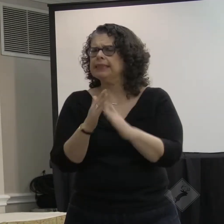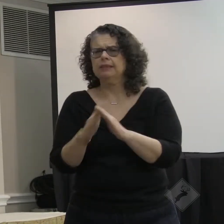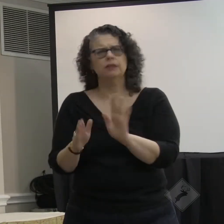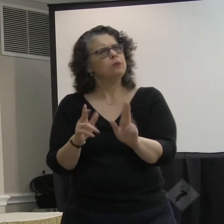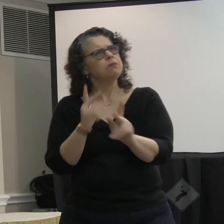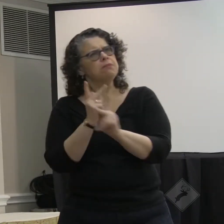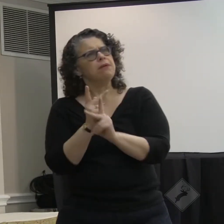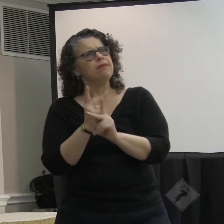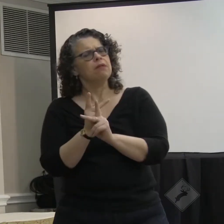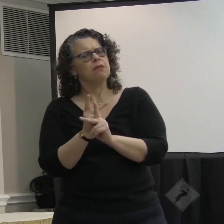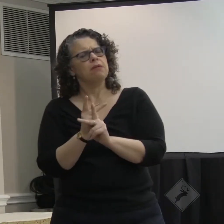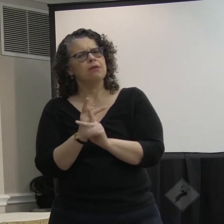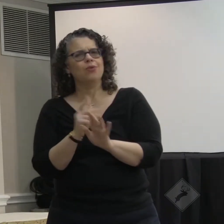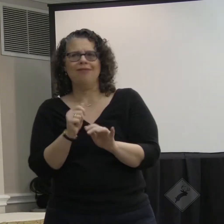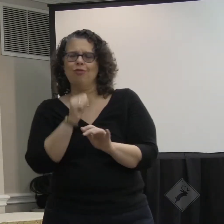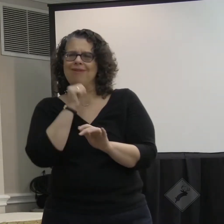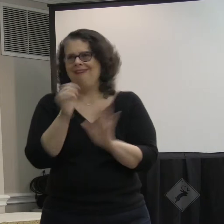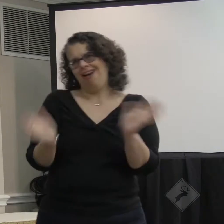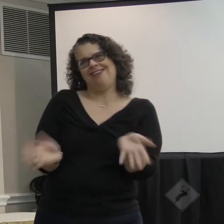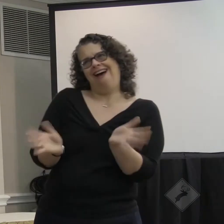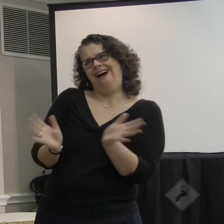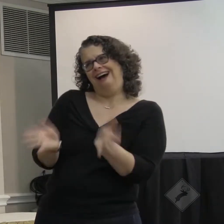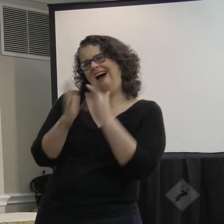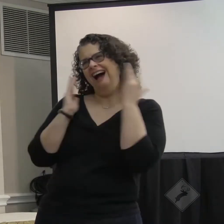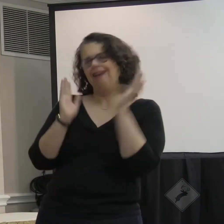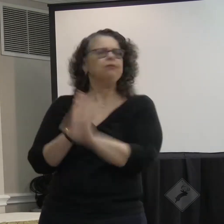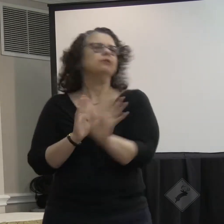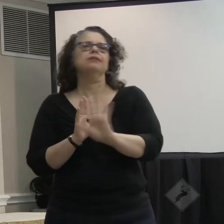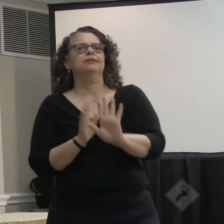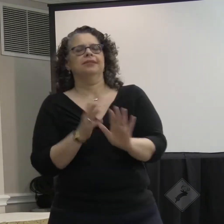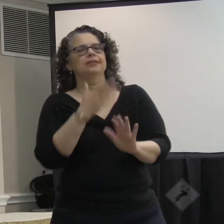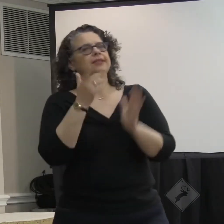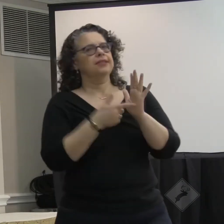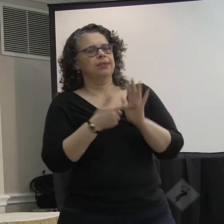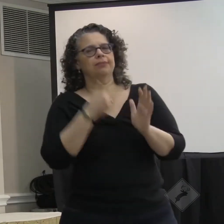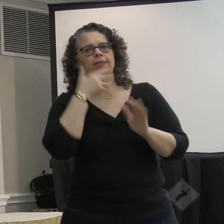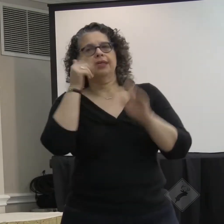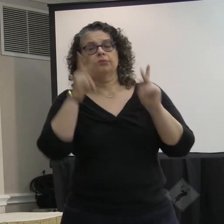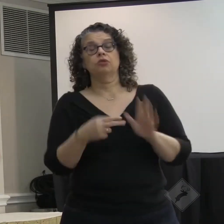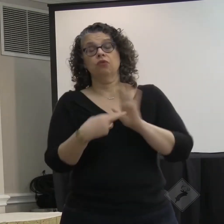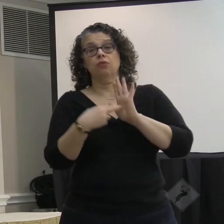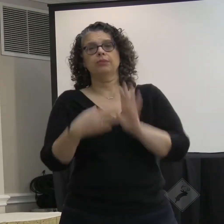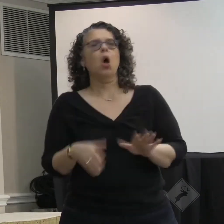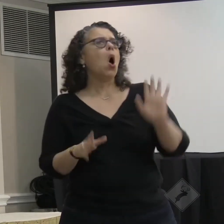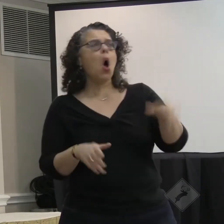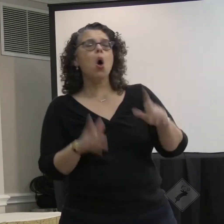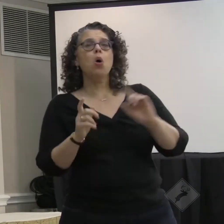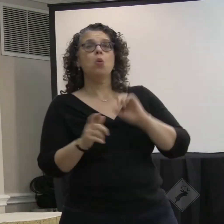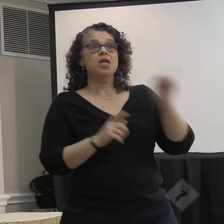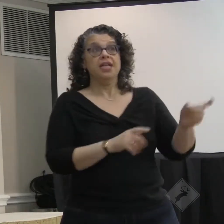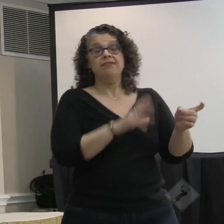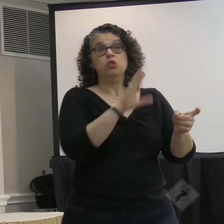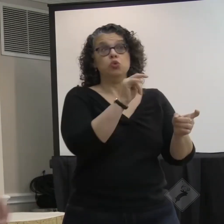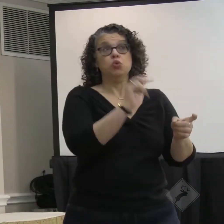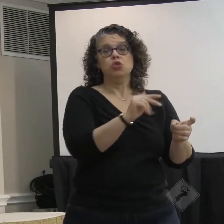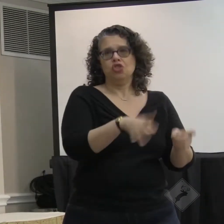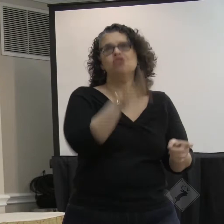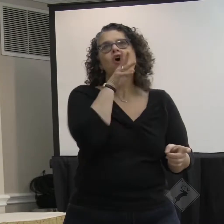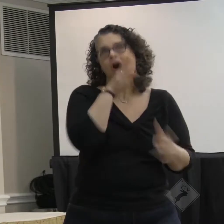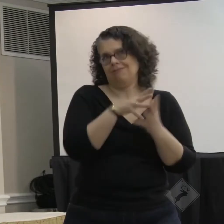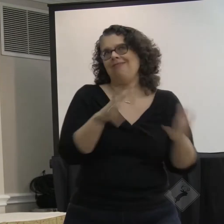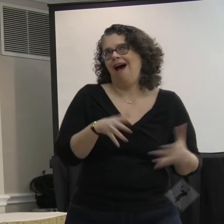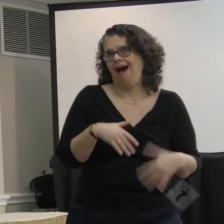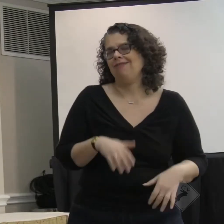be non-chatty. Sometimes people think the best person for the spokesperson is, we'll give it to Susan. She talks a